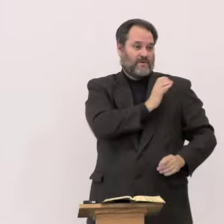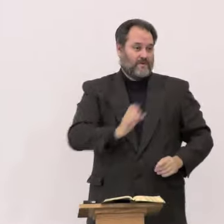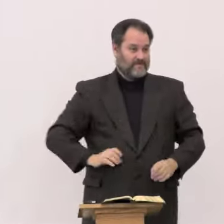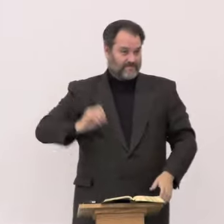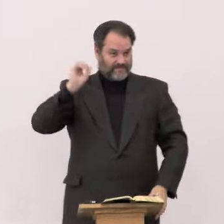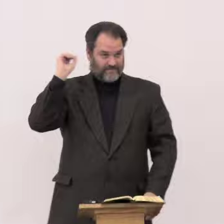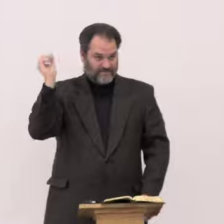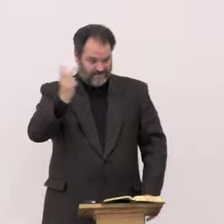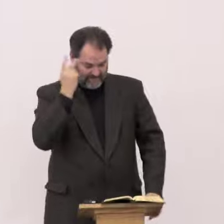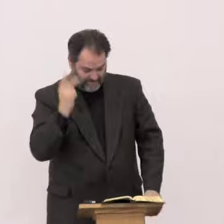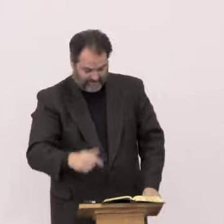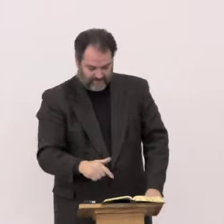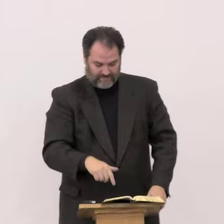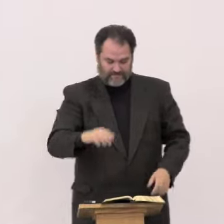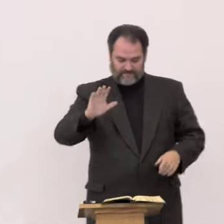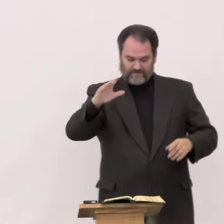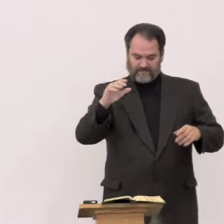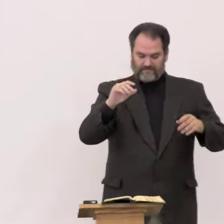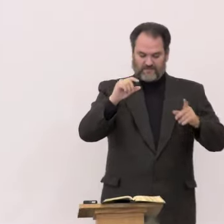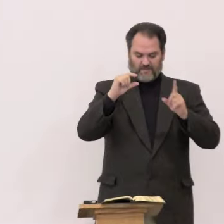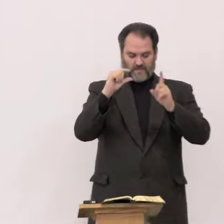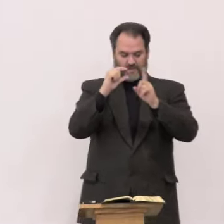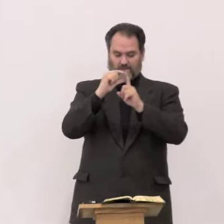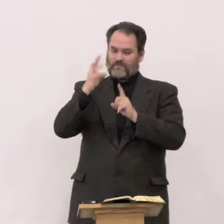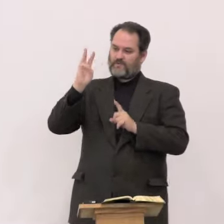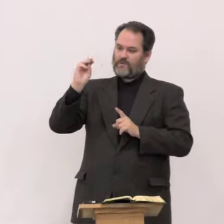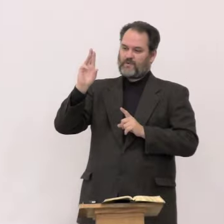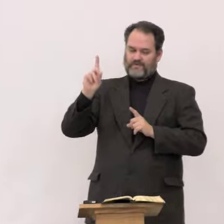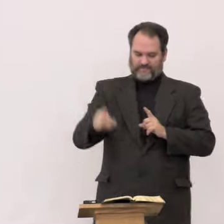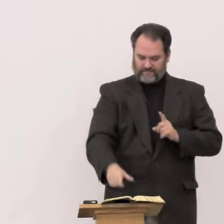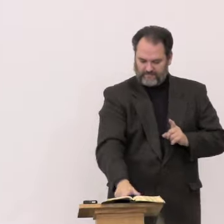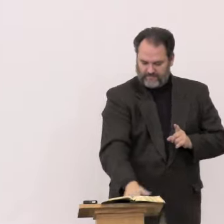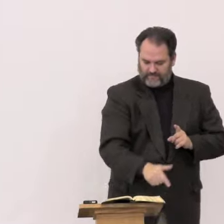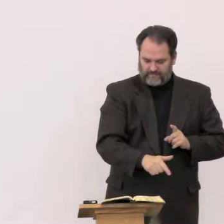And the goal is to try to focus on Jesus Christ.